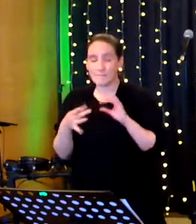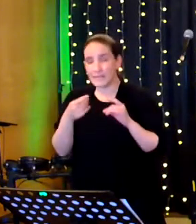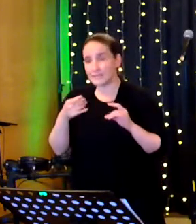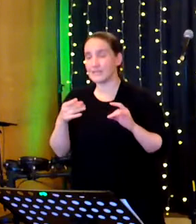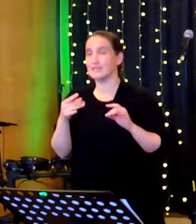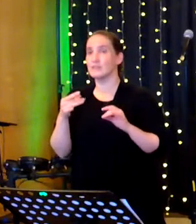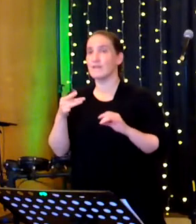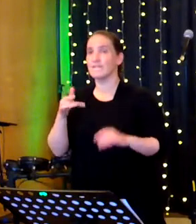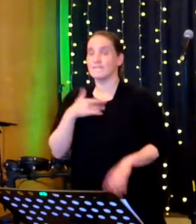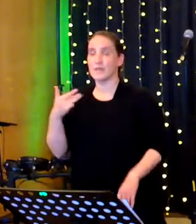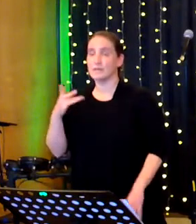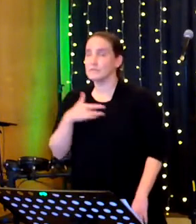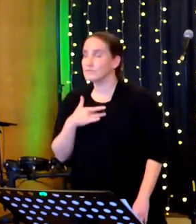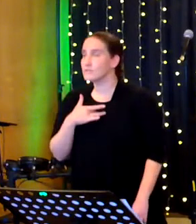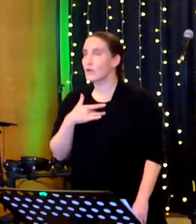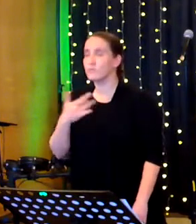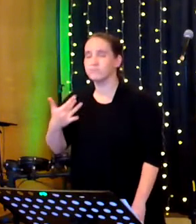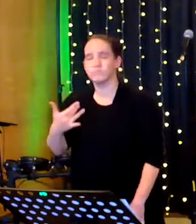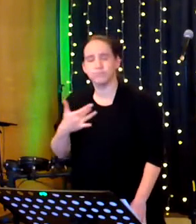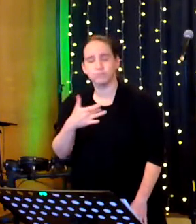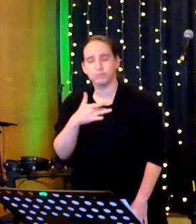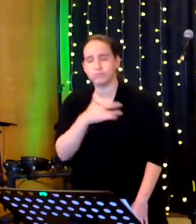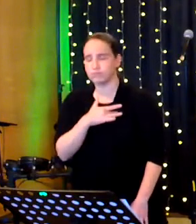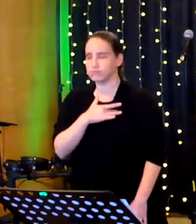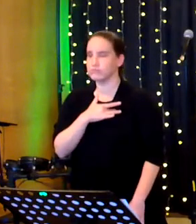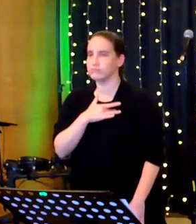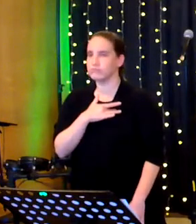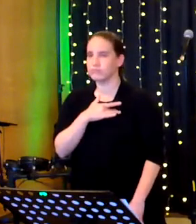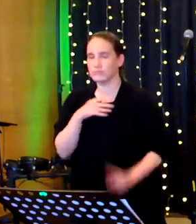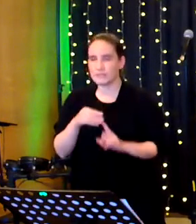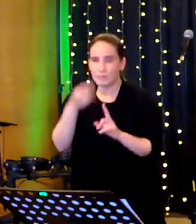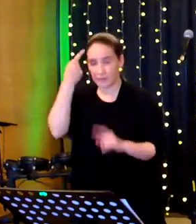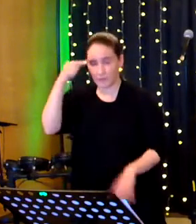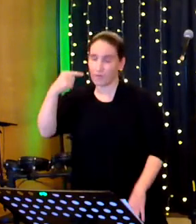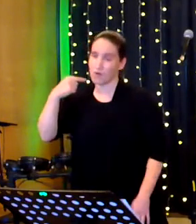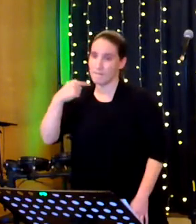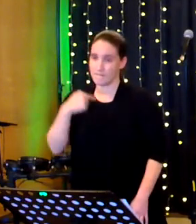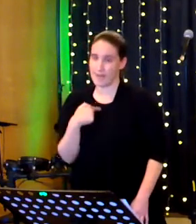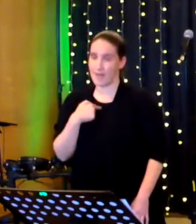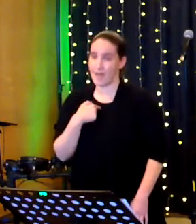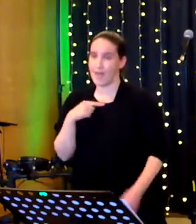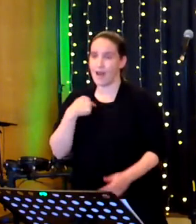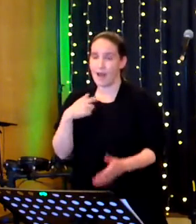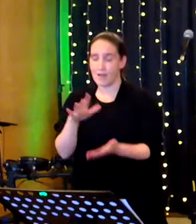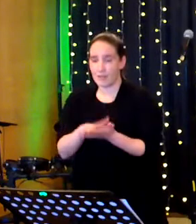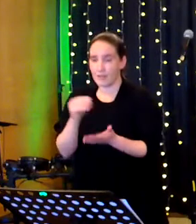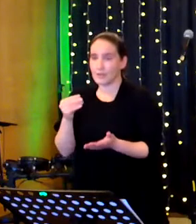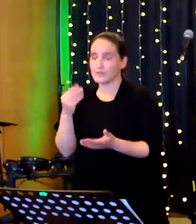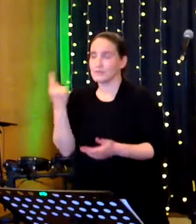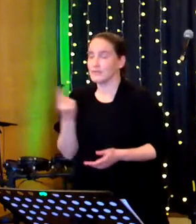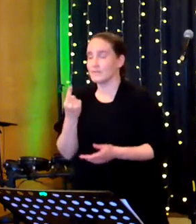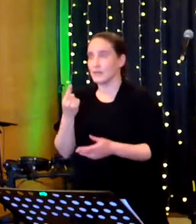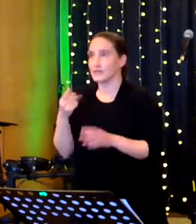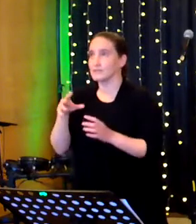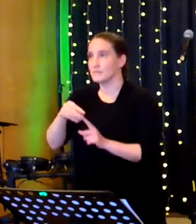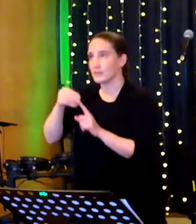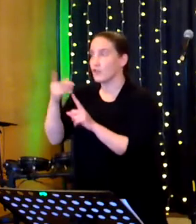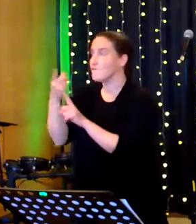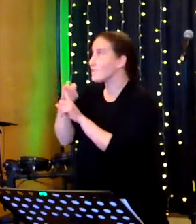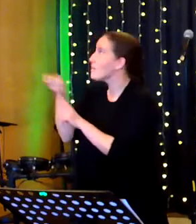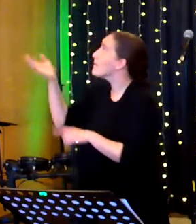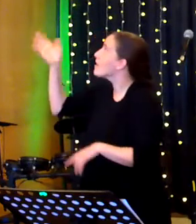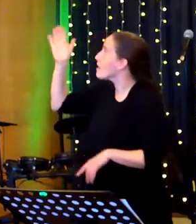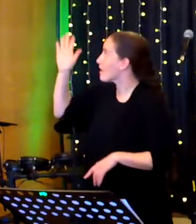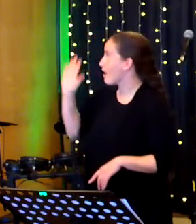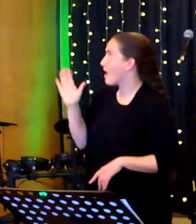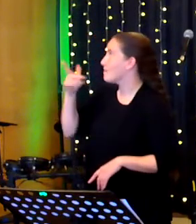talking directly to me, and God revealed this to me. And that's because that revelation, that's not me. That's God. And